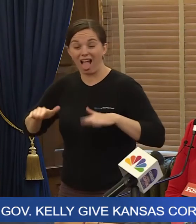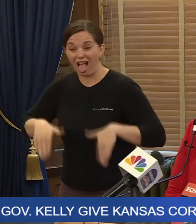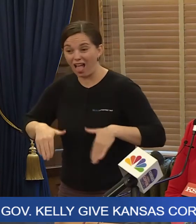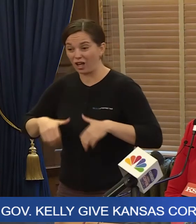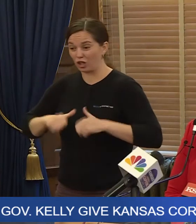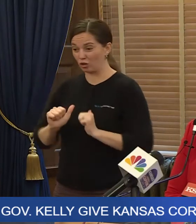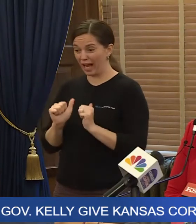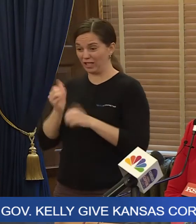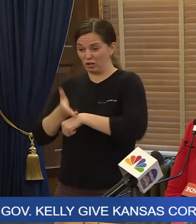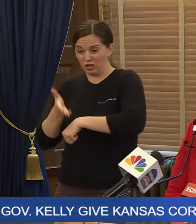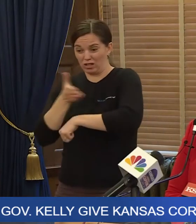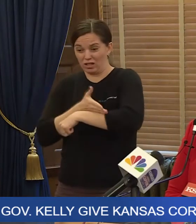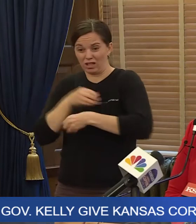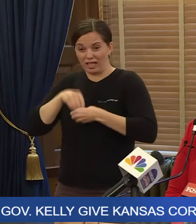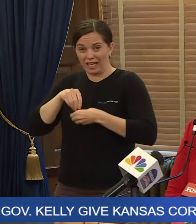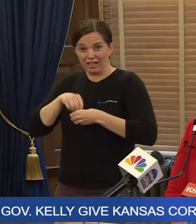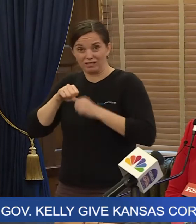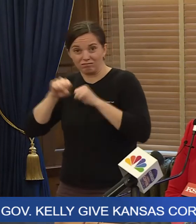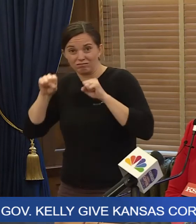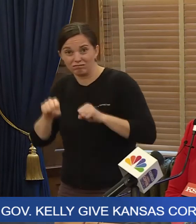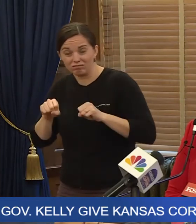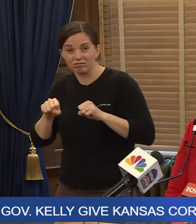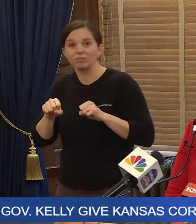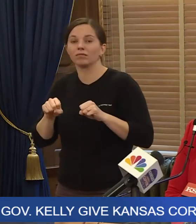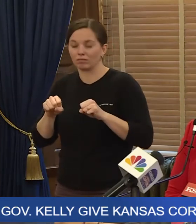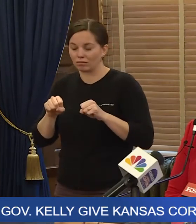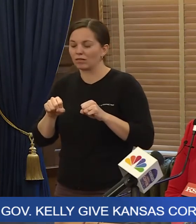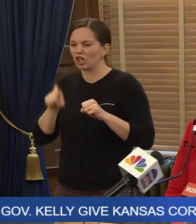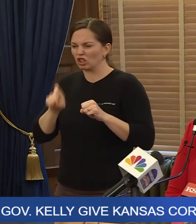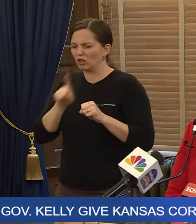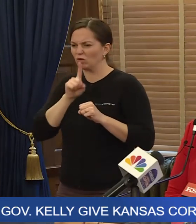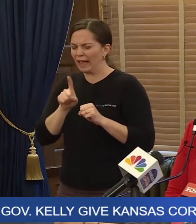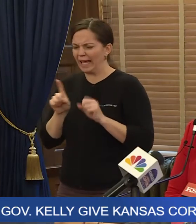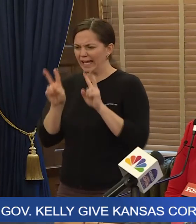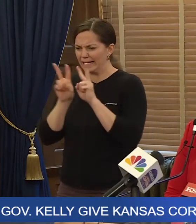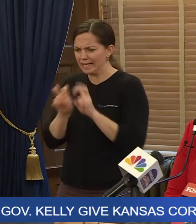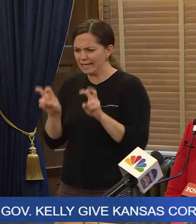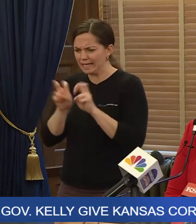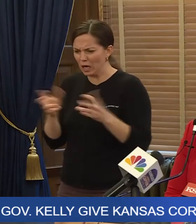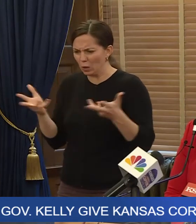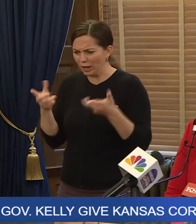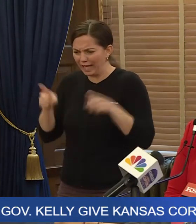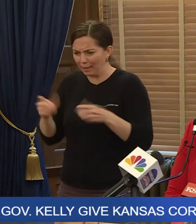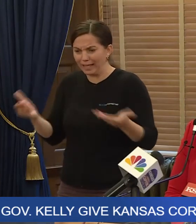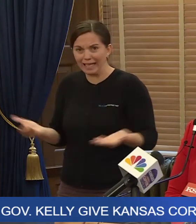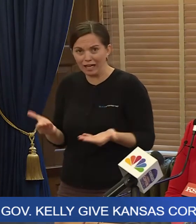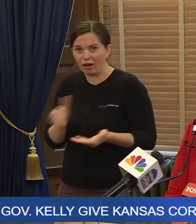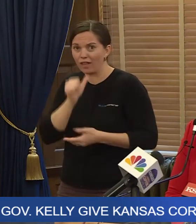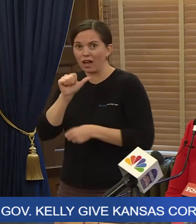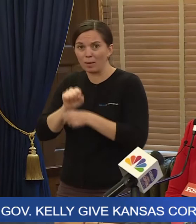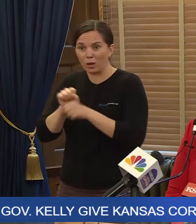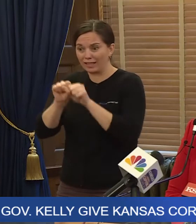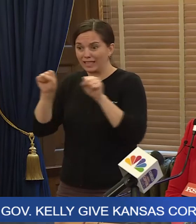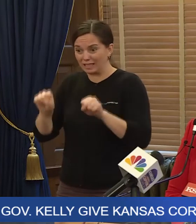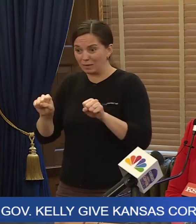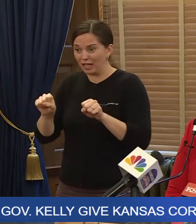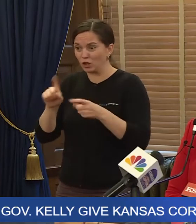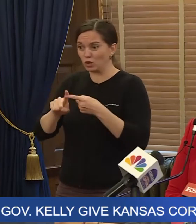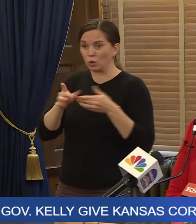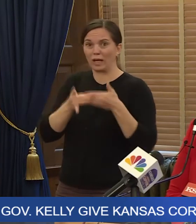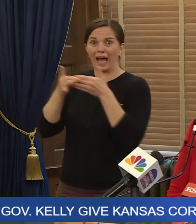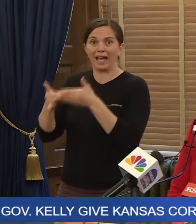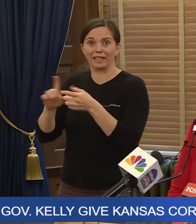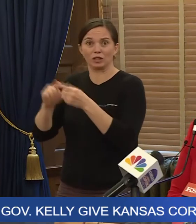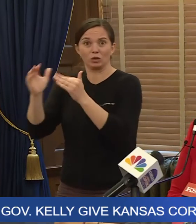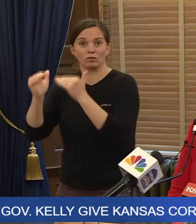that supports critical government functions should be looking at what is happening in our unemployment insurance system as a North Star. And